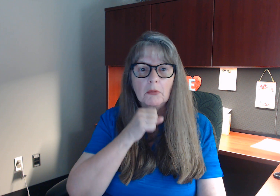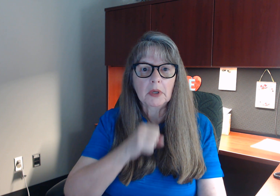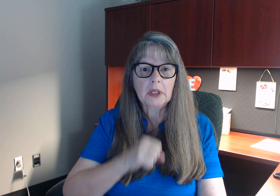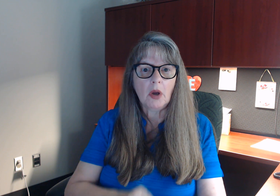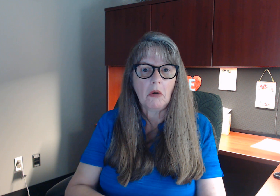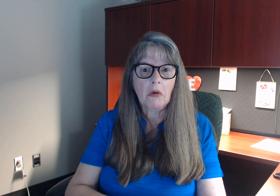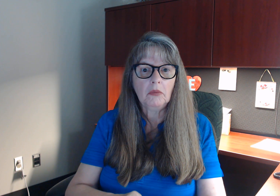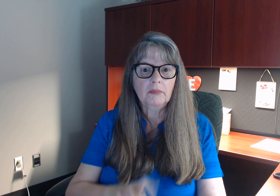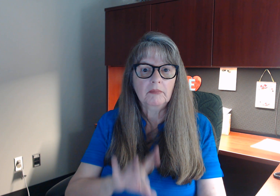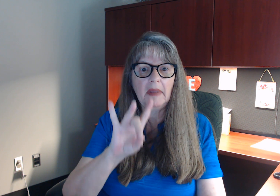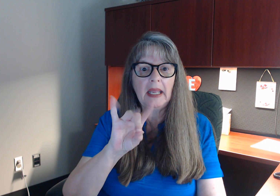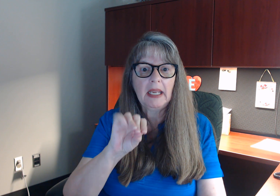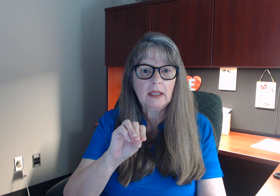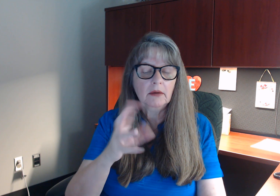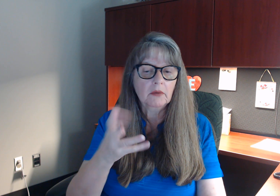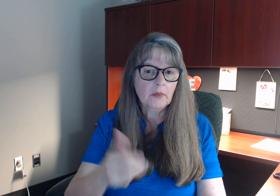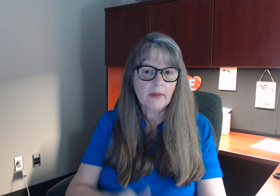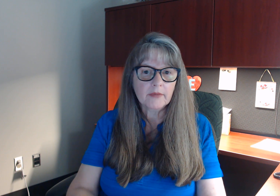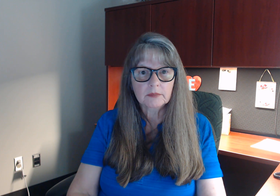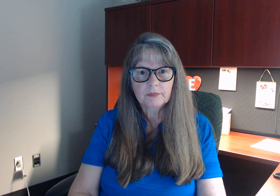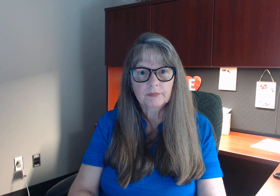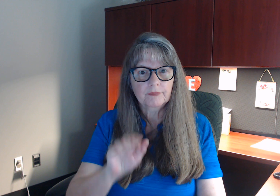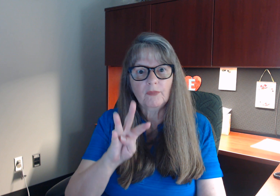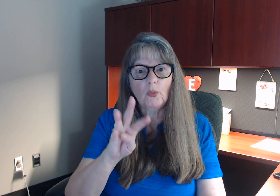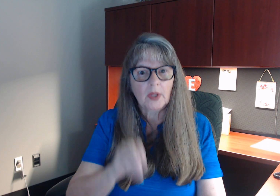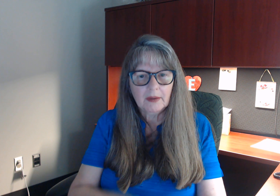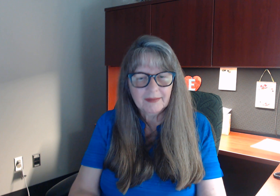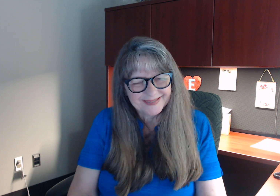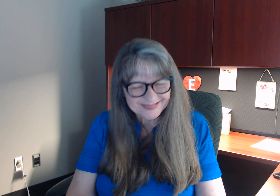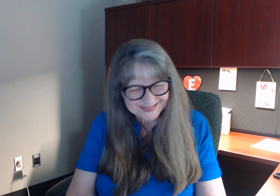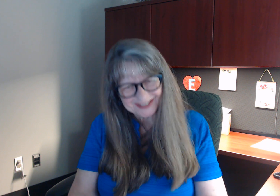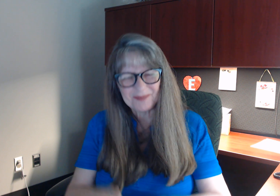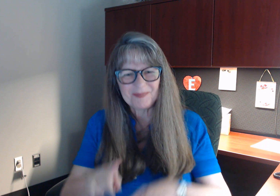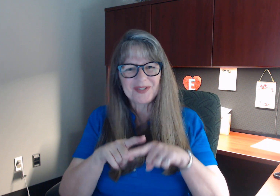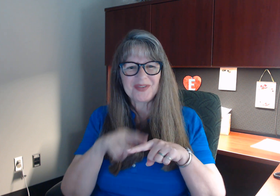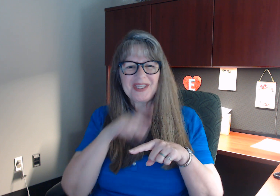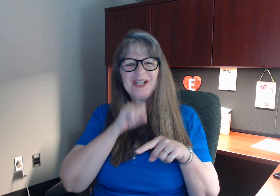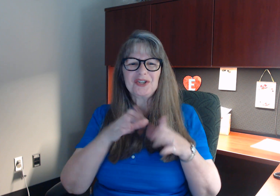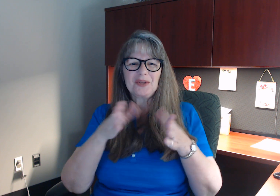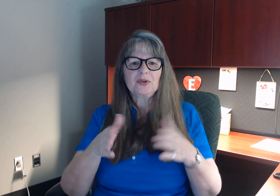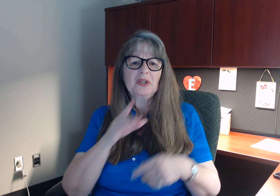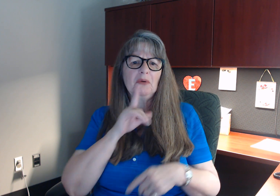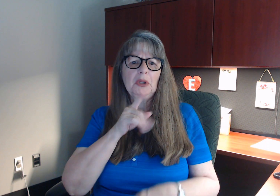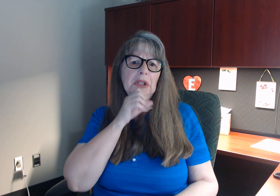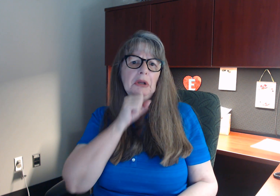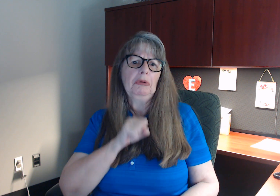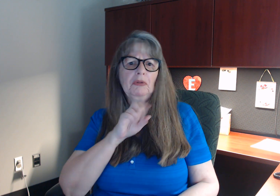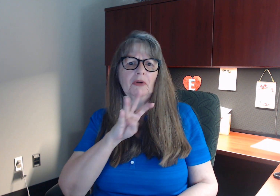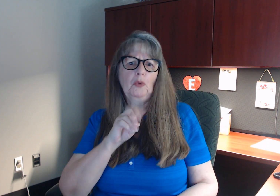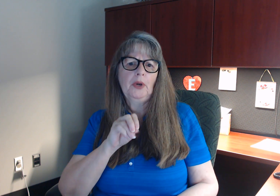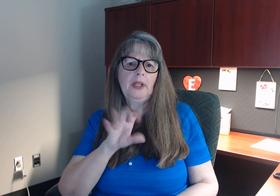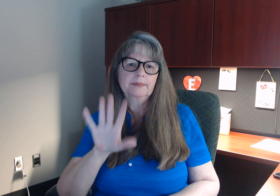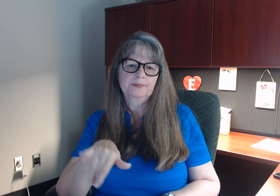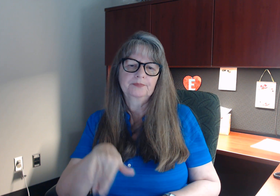really old, 80 or whatever, 40. Depends on the age of the person. They were really old, they're 40.